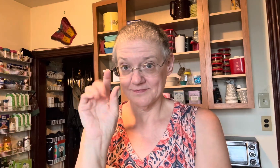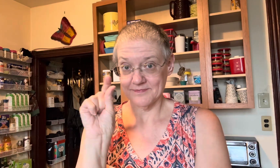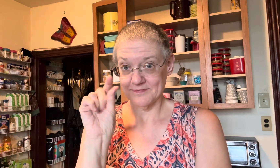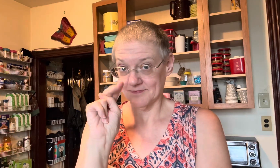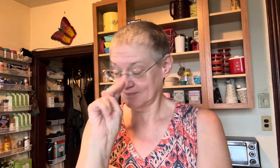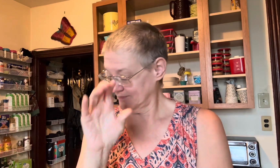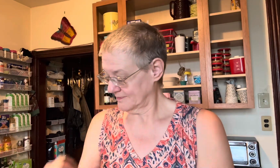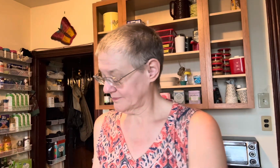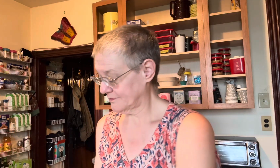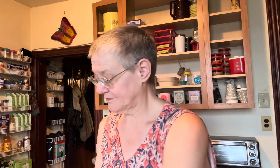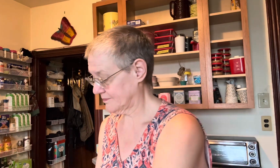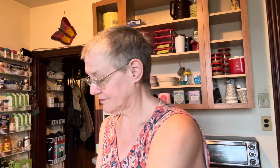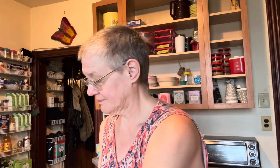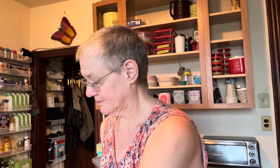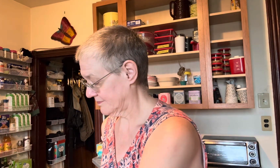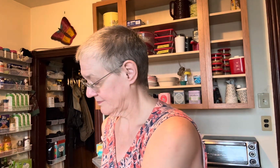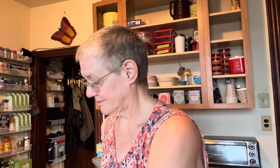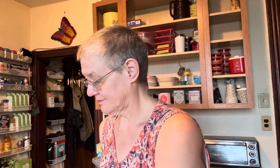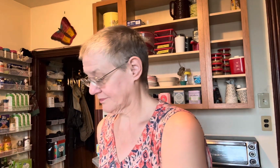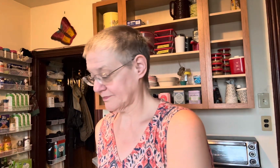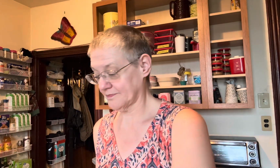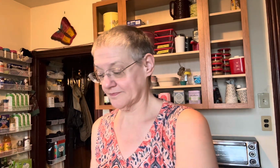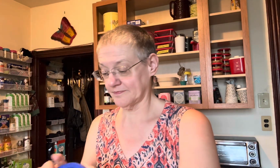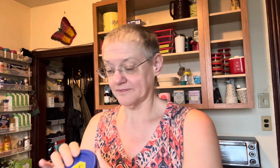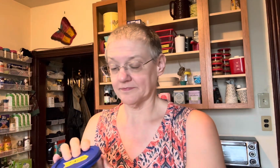cup, 1.6 grams of net carbs.